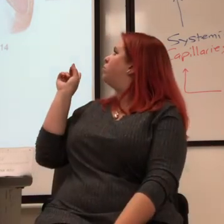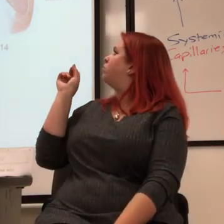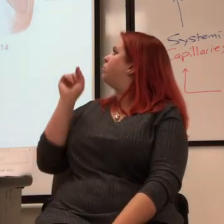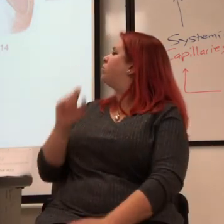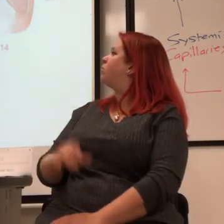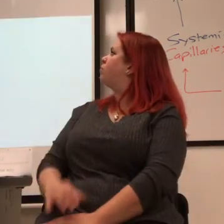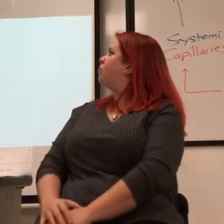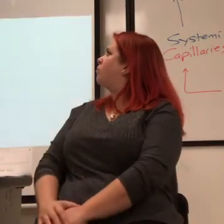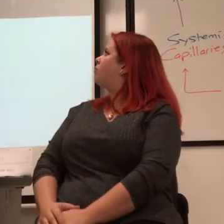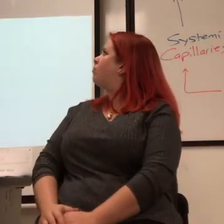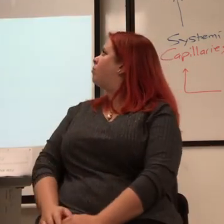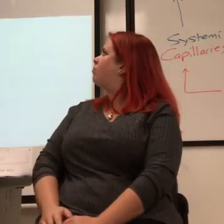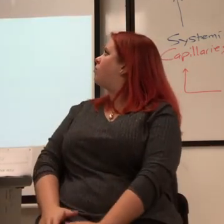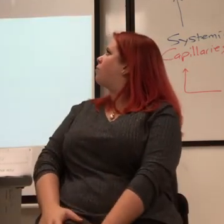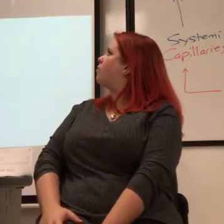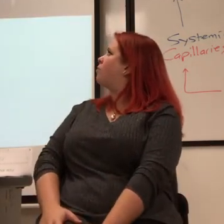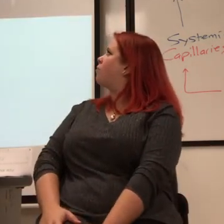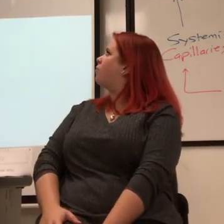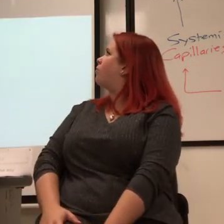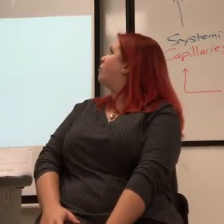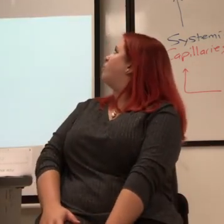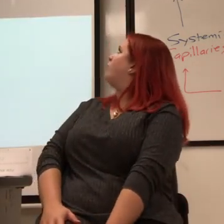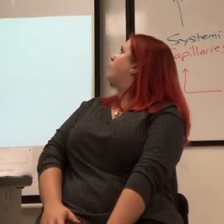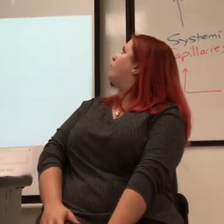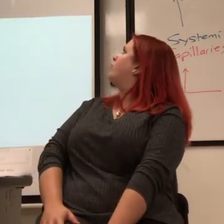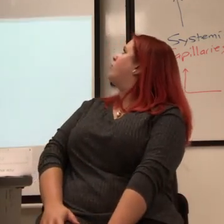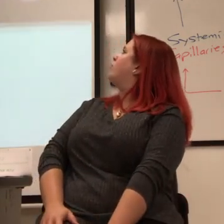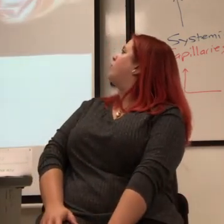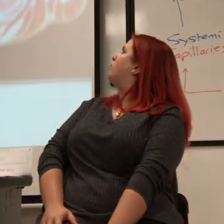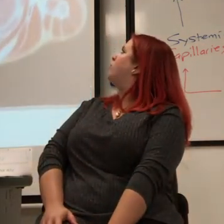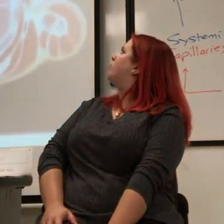a model in the room. Let me just kind of zoom in here.